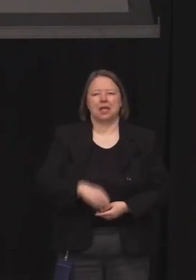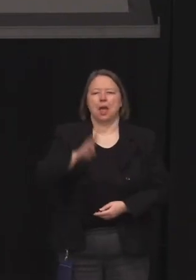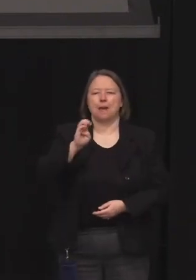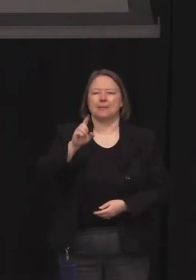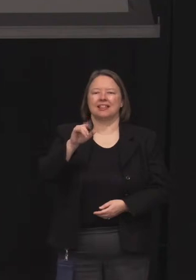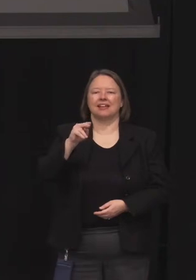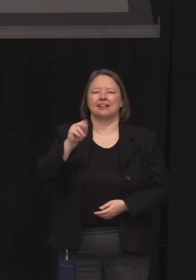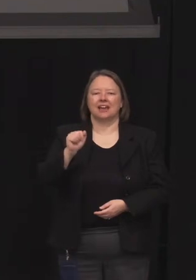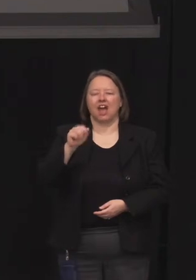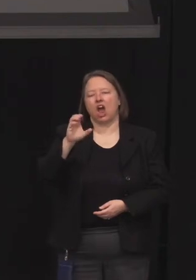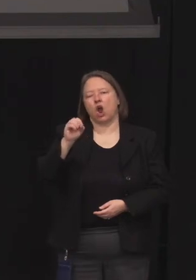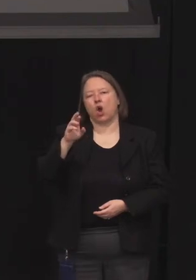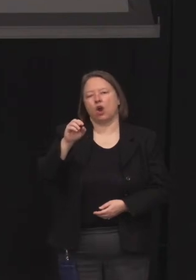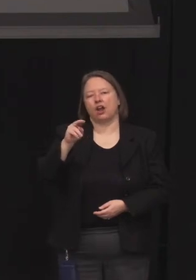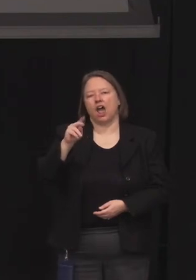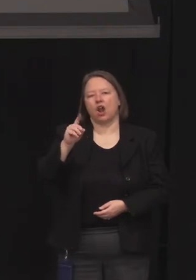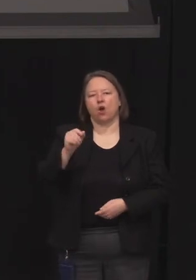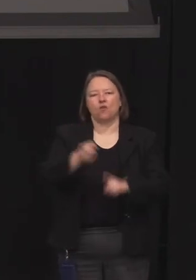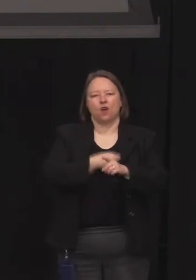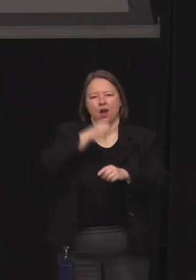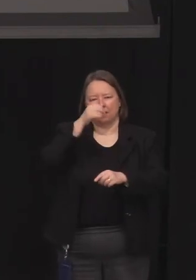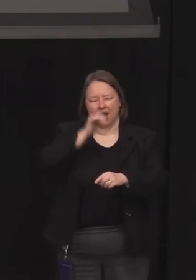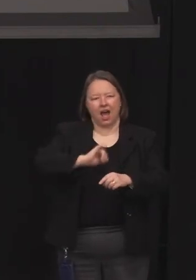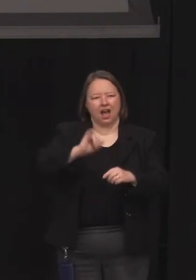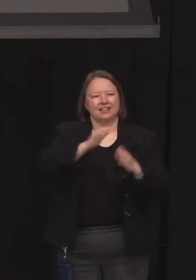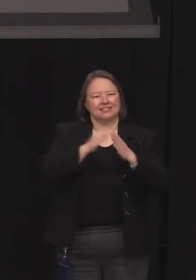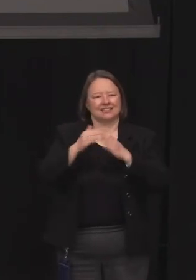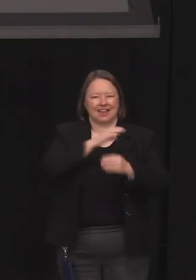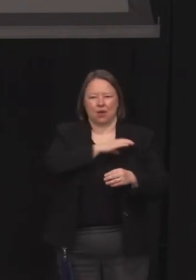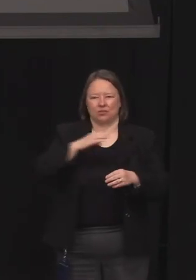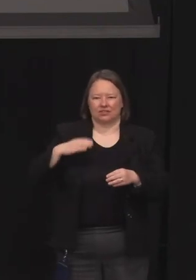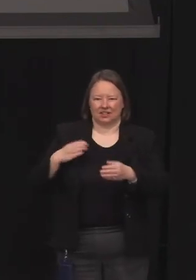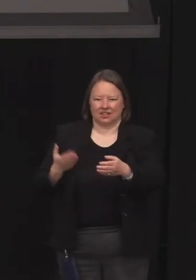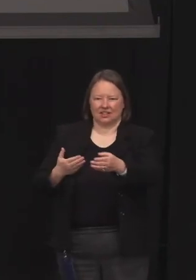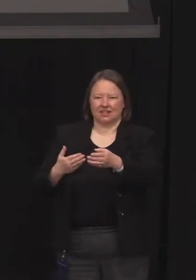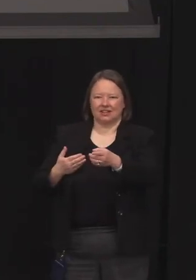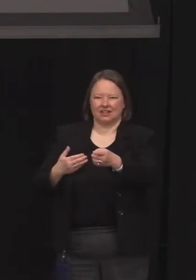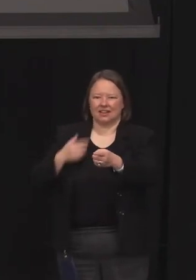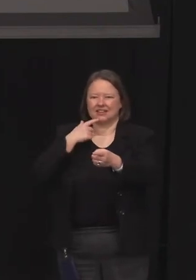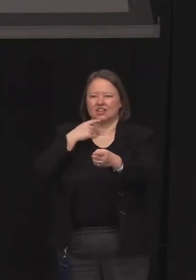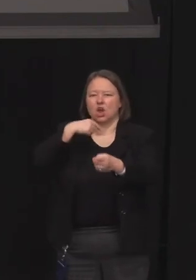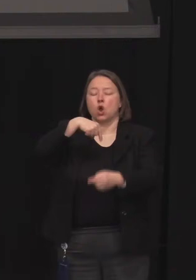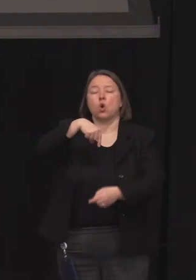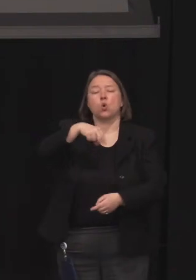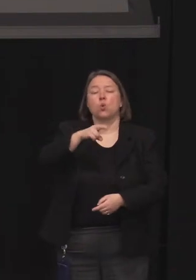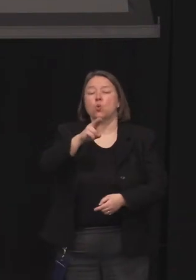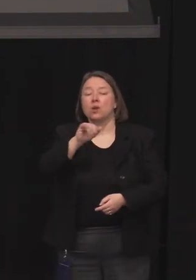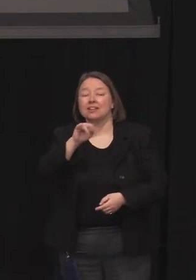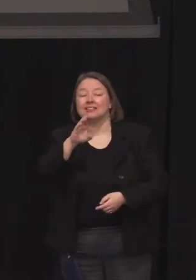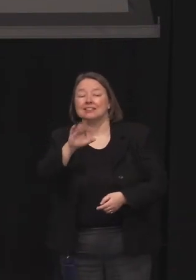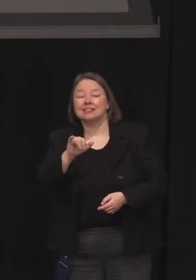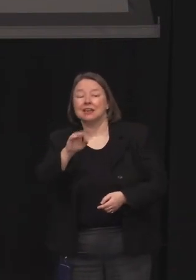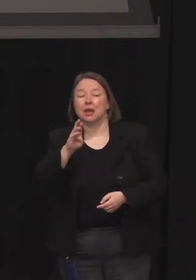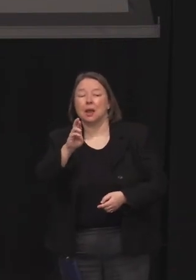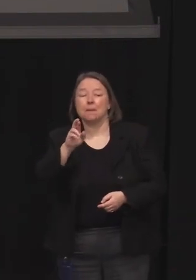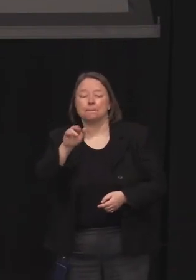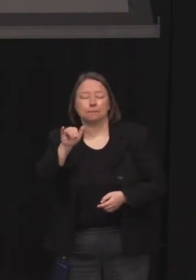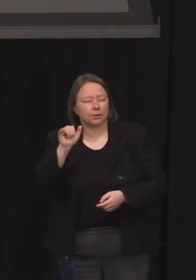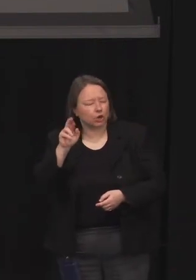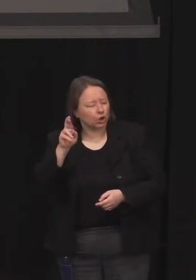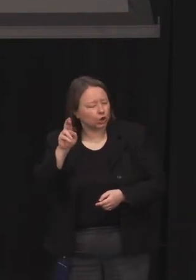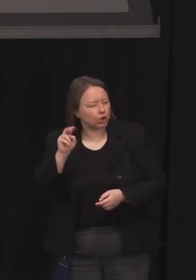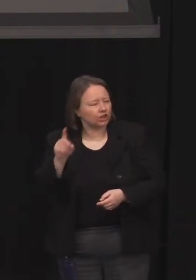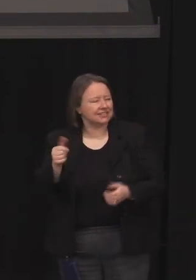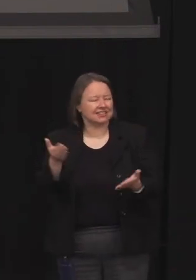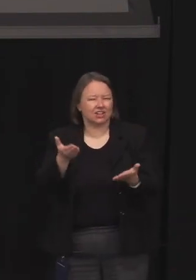Belinda Coronado from Holland City Council. And I was told that Quincy Bird might be here as well, although I haven't seen